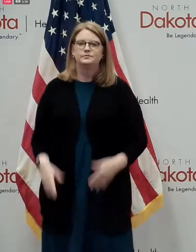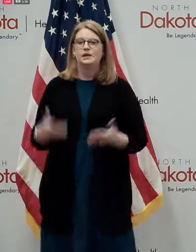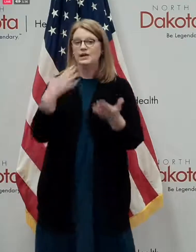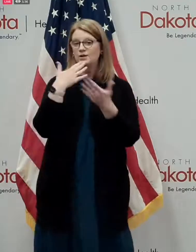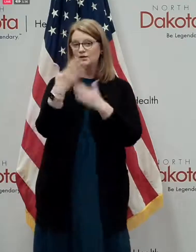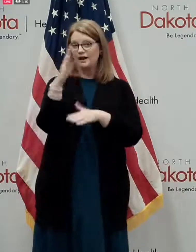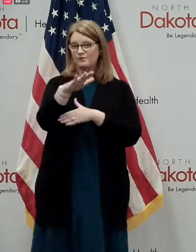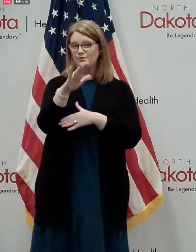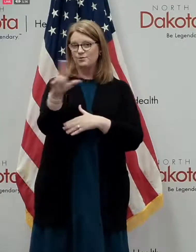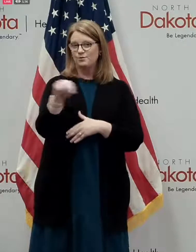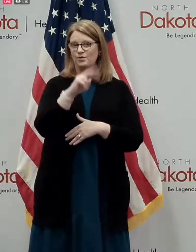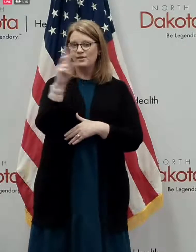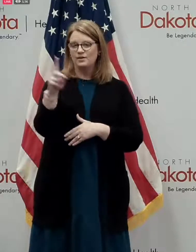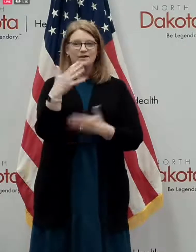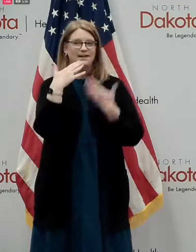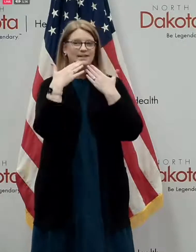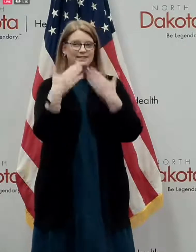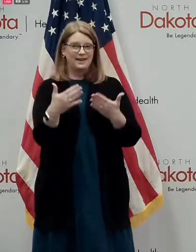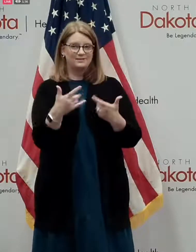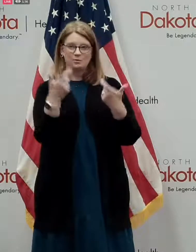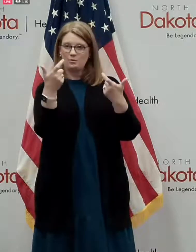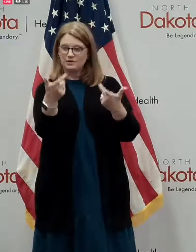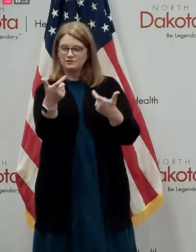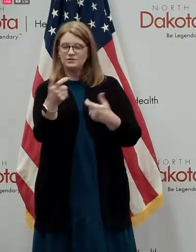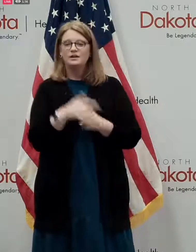Good afternoon, North Dakota. Thanks for tuning in.